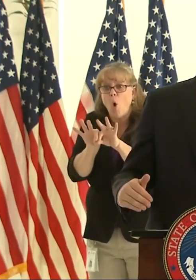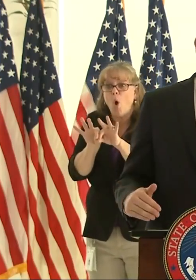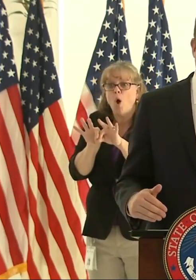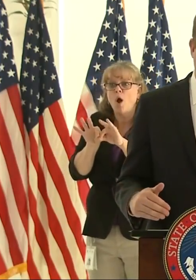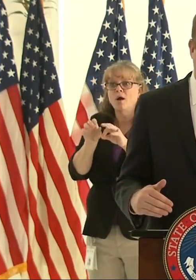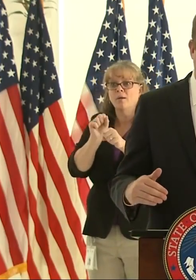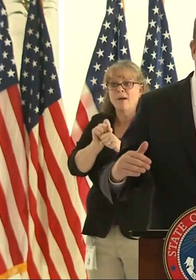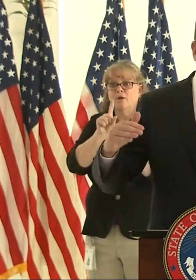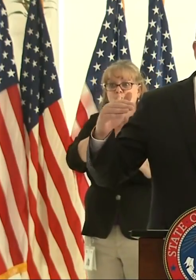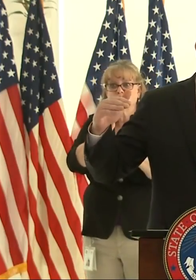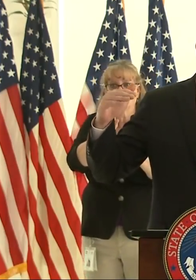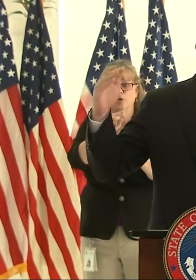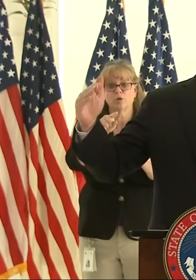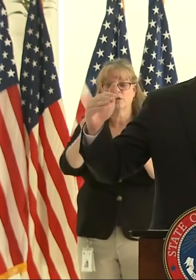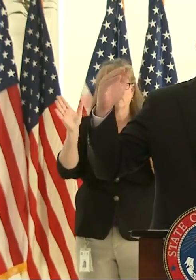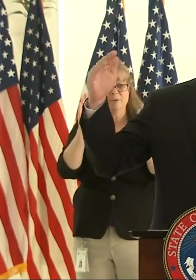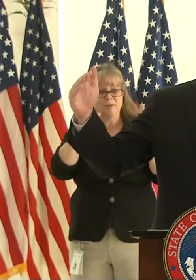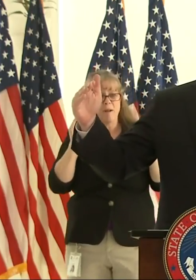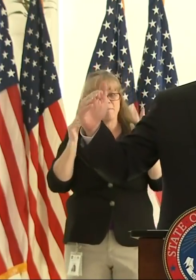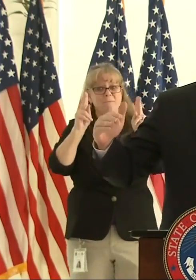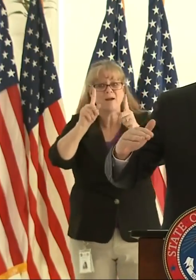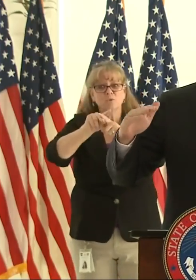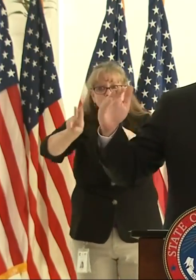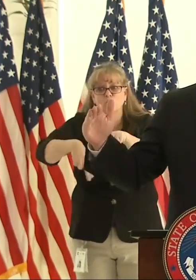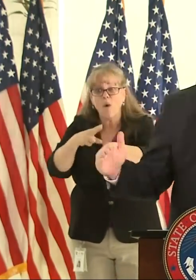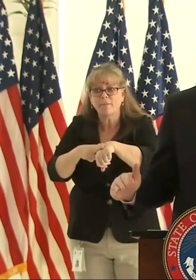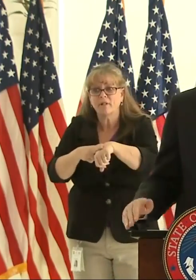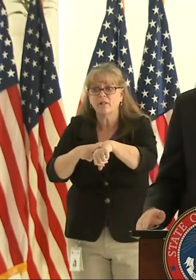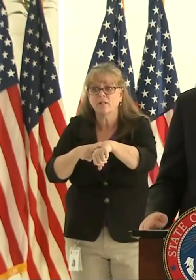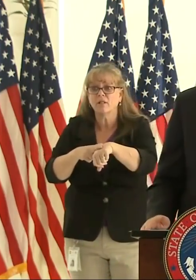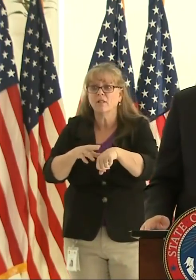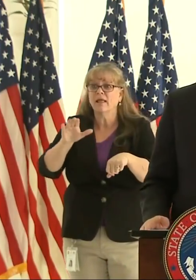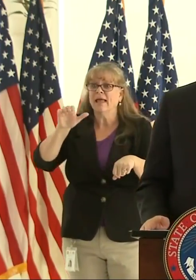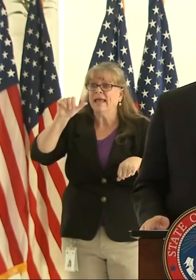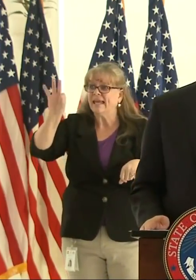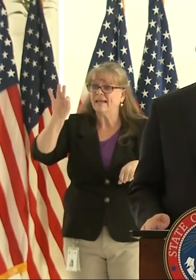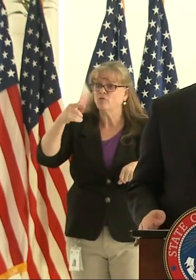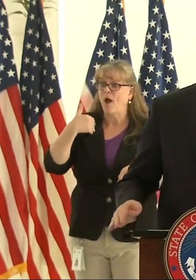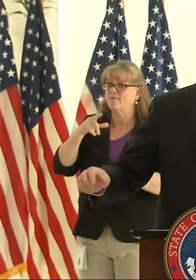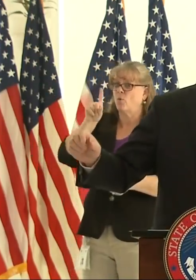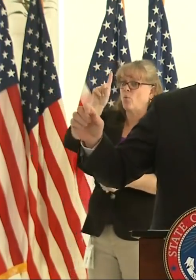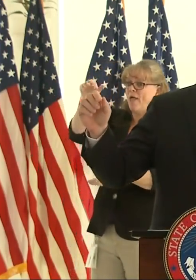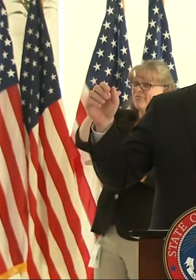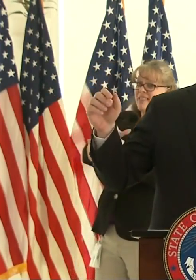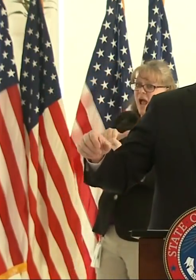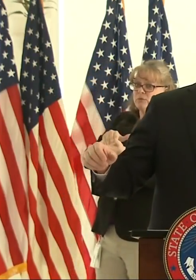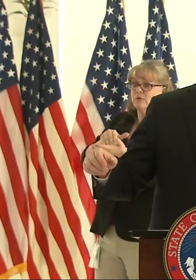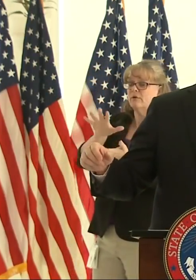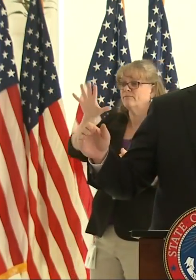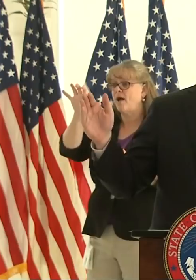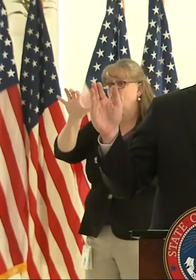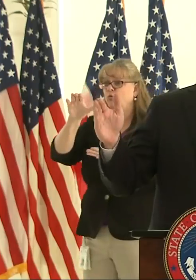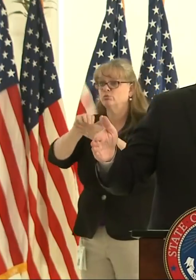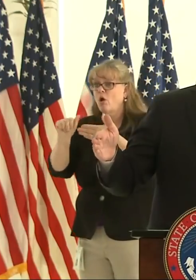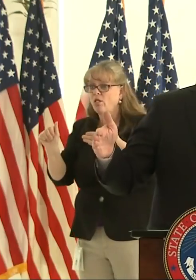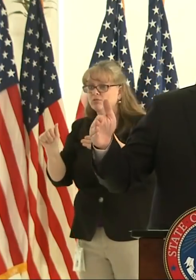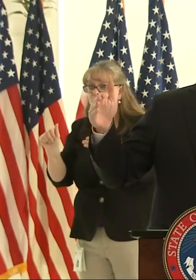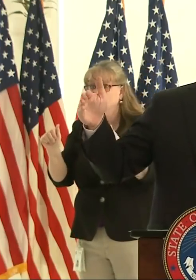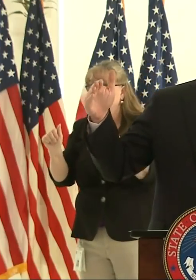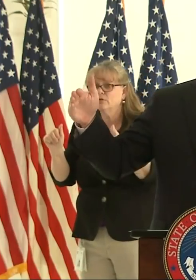have having 1,000 or 1,500 beds, the step-down facilities, all of that gives the state and gives